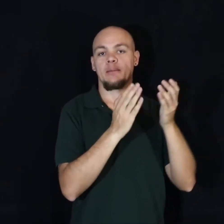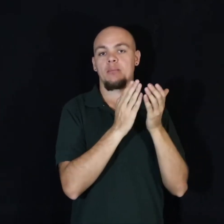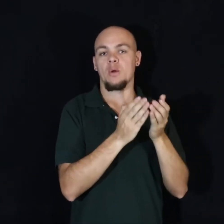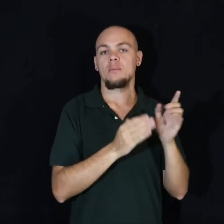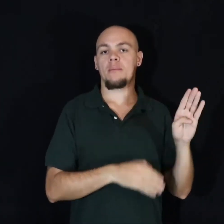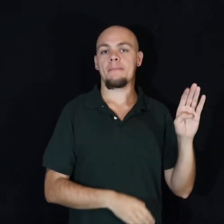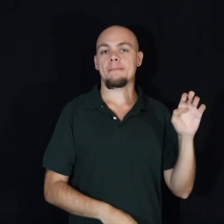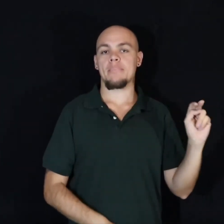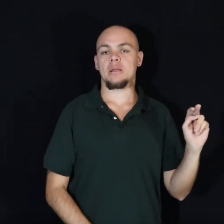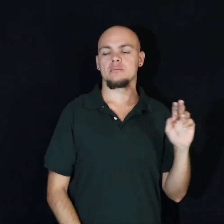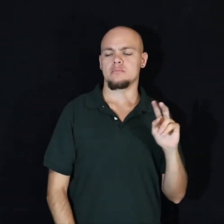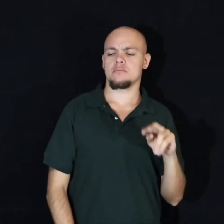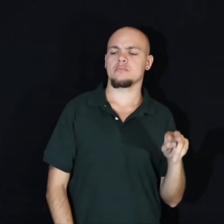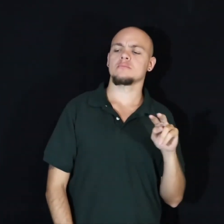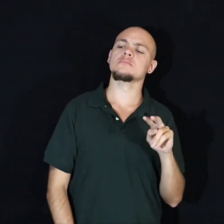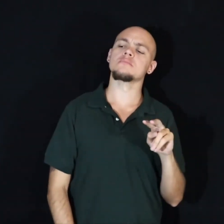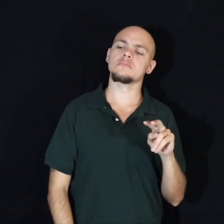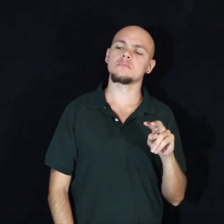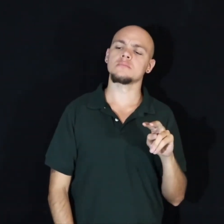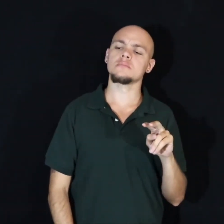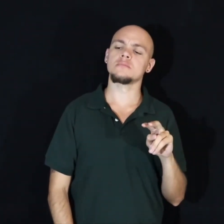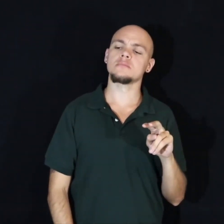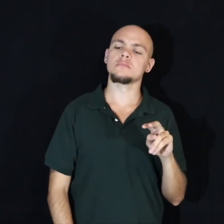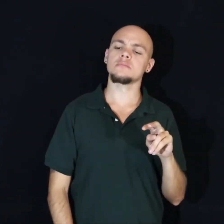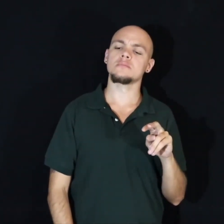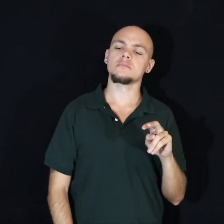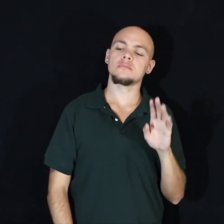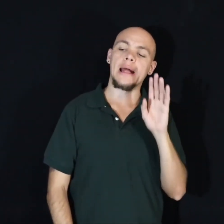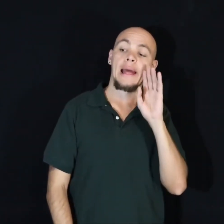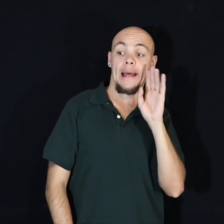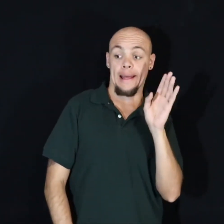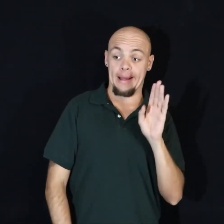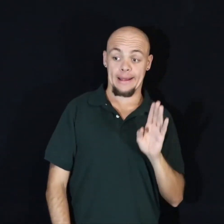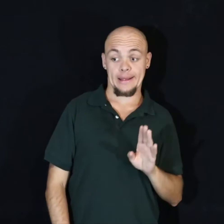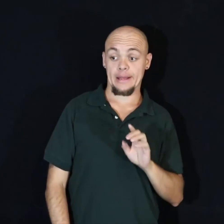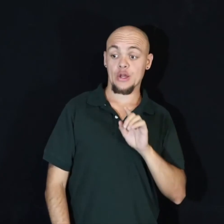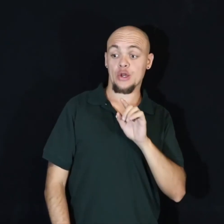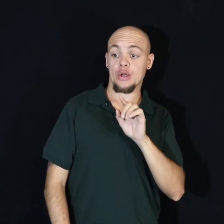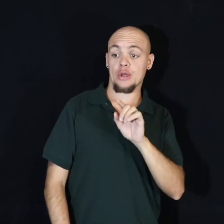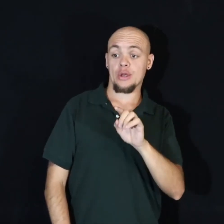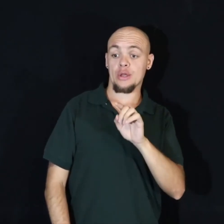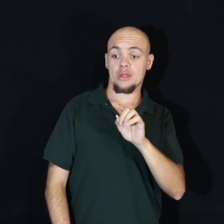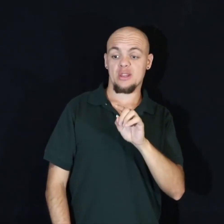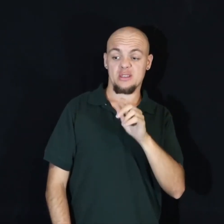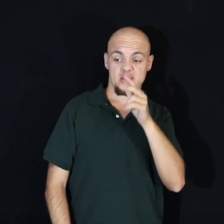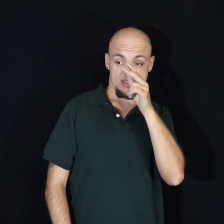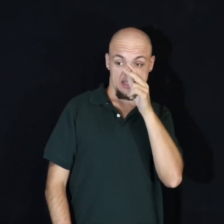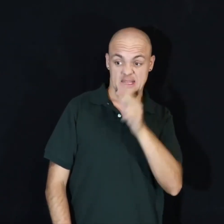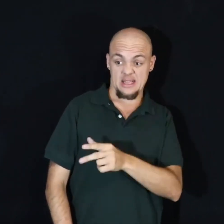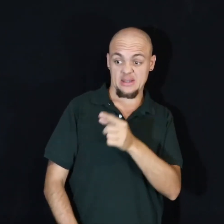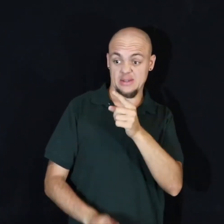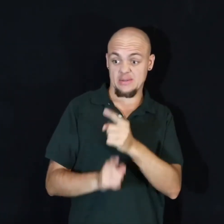moment, and then said, "Hi, you're a stump, ain't you?" No